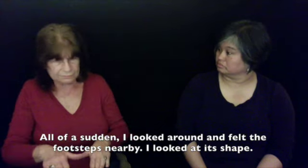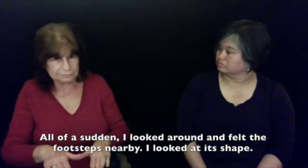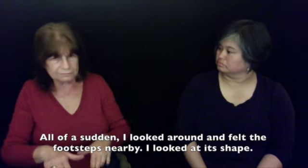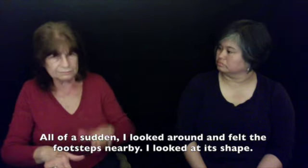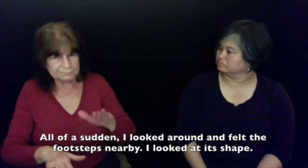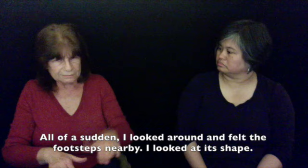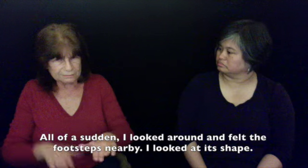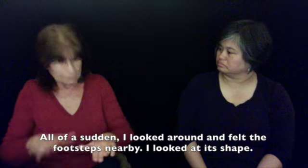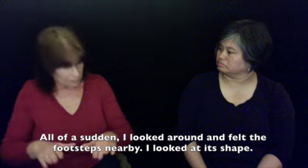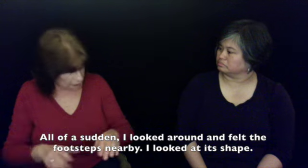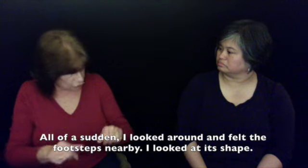shape.